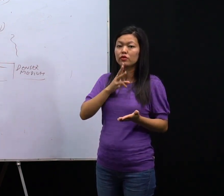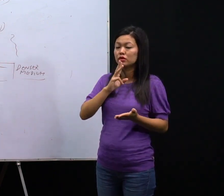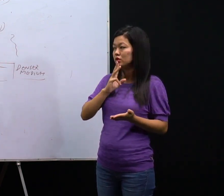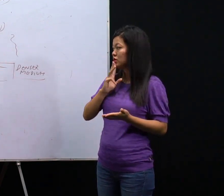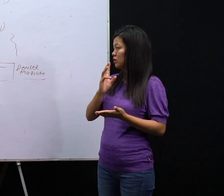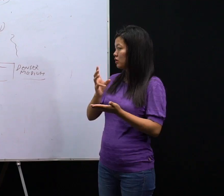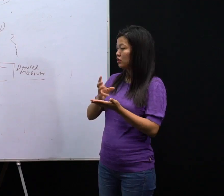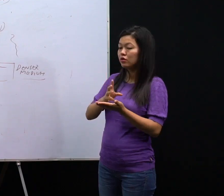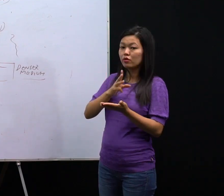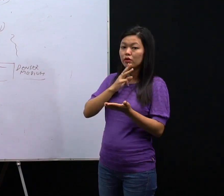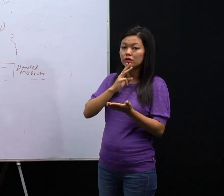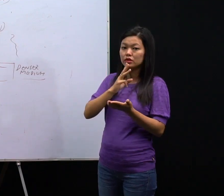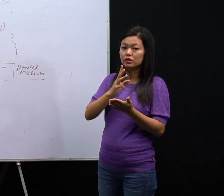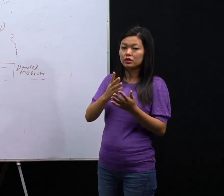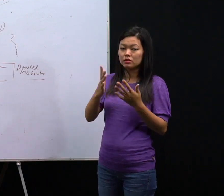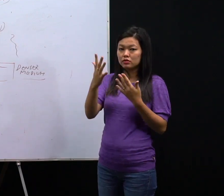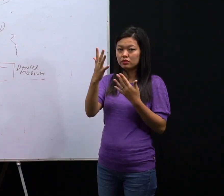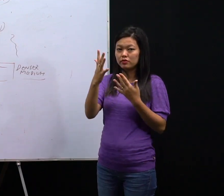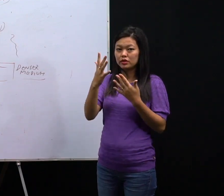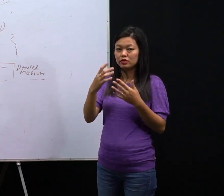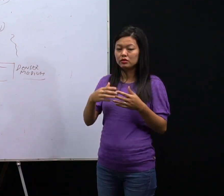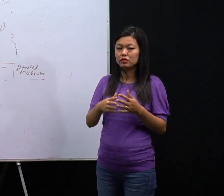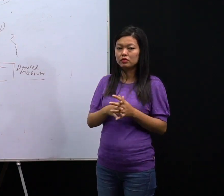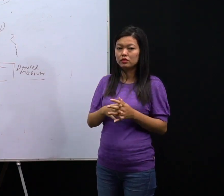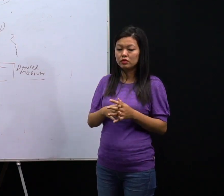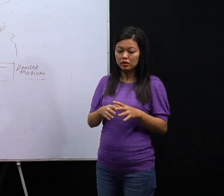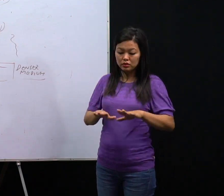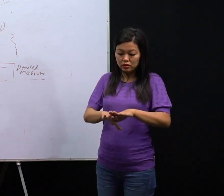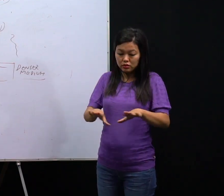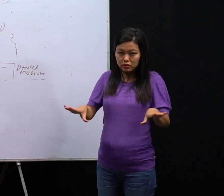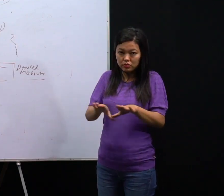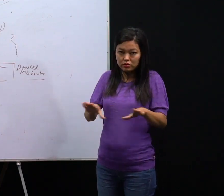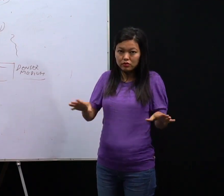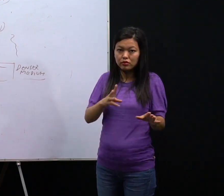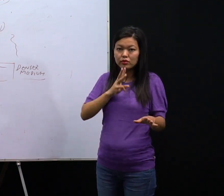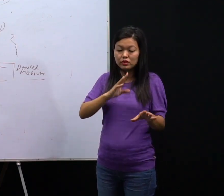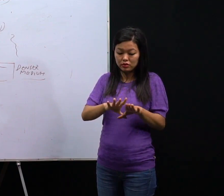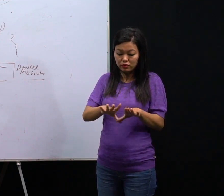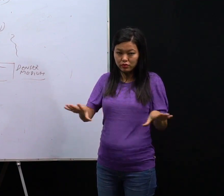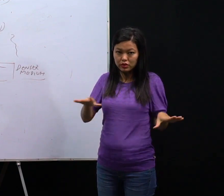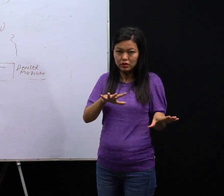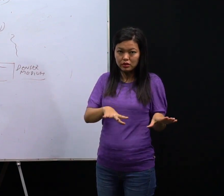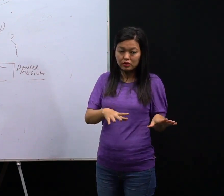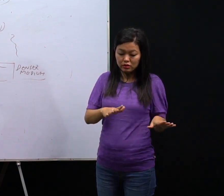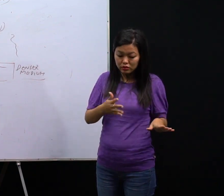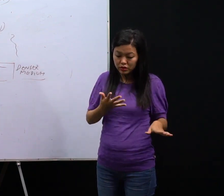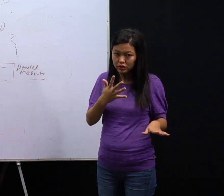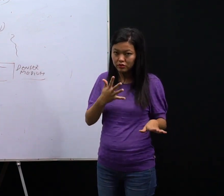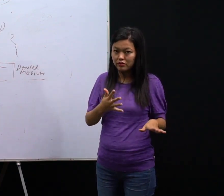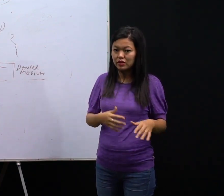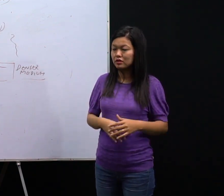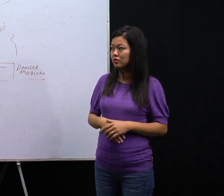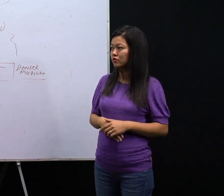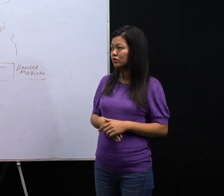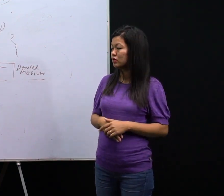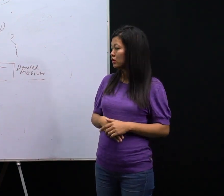So in the laws of reflection of light, in the for reflection of light, we studied that angle I is equal to